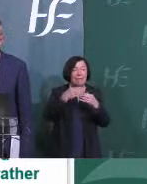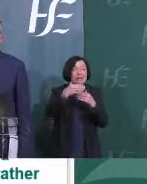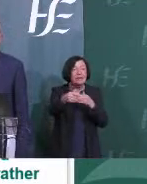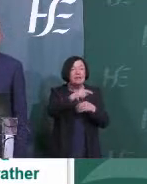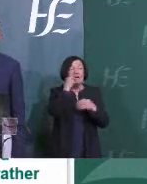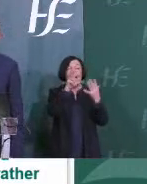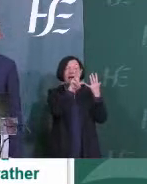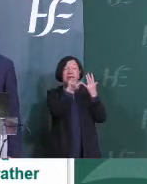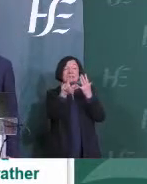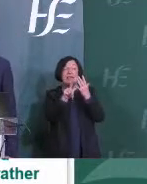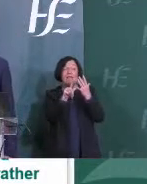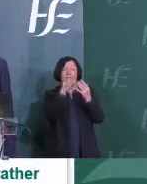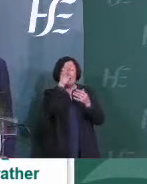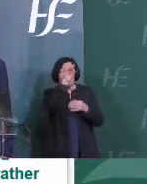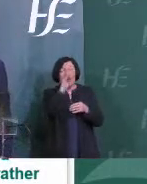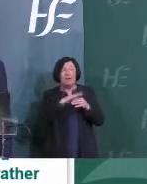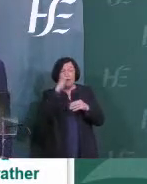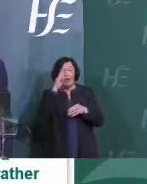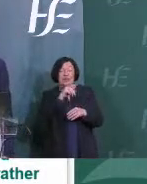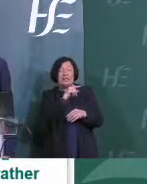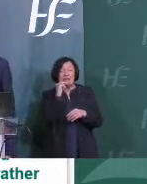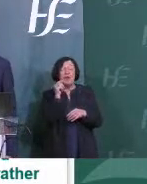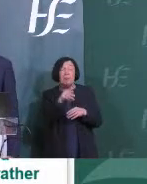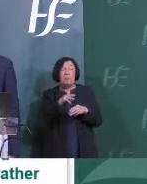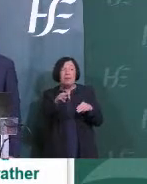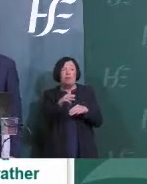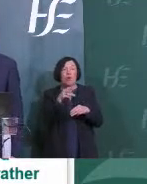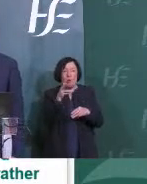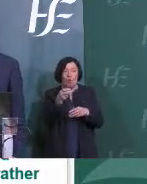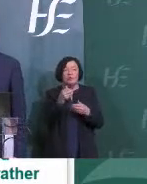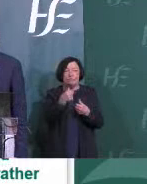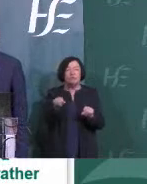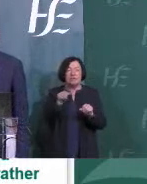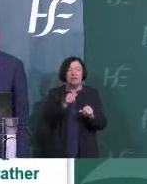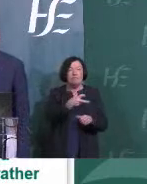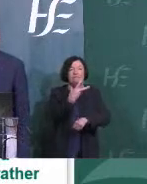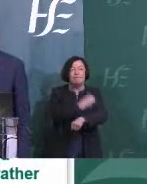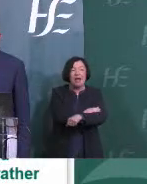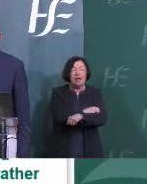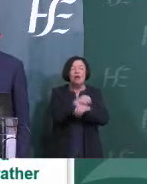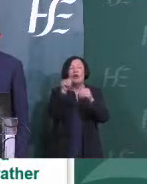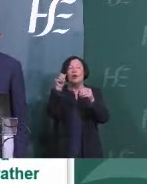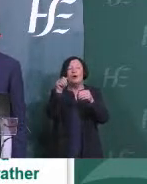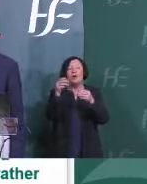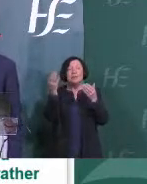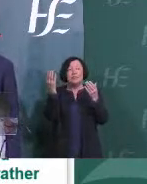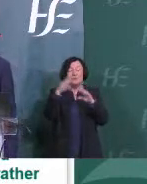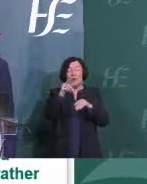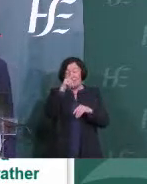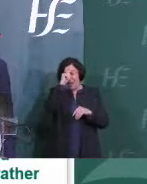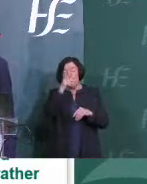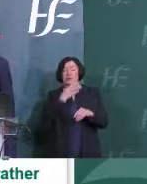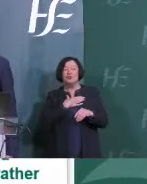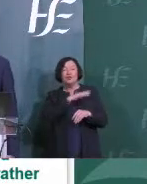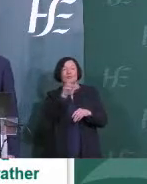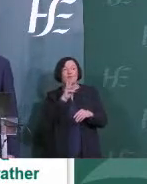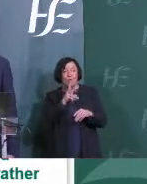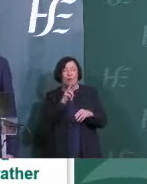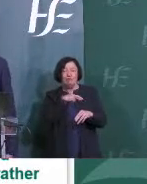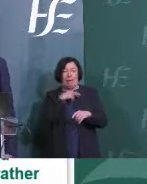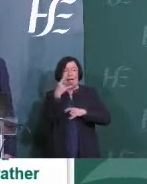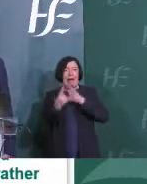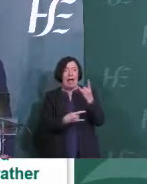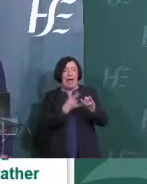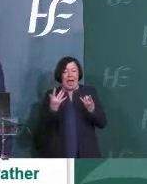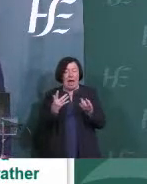that 87% of Ireland's surveyed population was at least rather likely to get vaccinated, which proved to be a euphemism in terms of what actually happened,